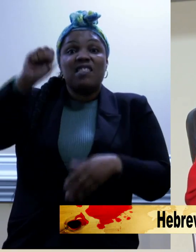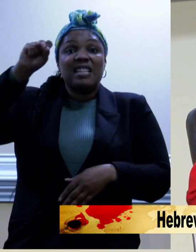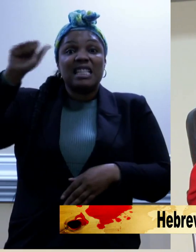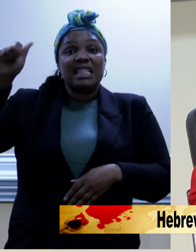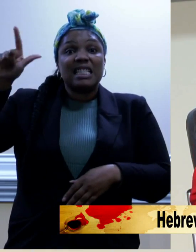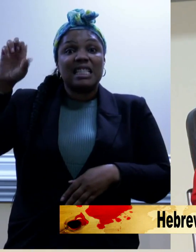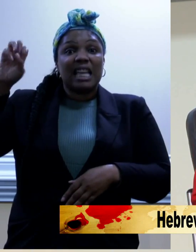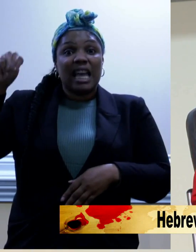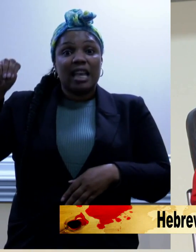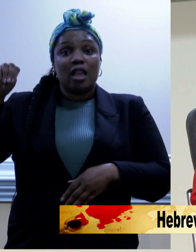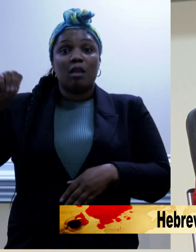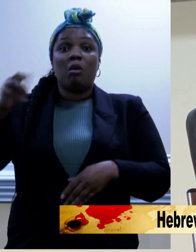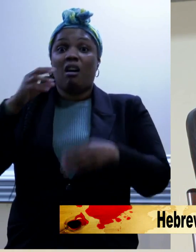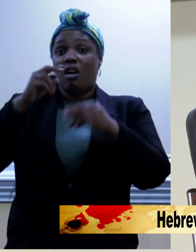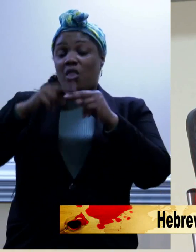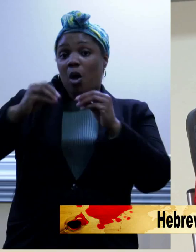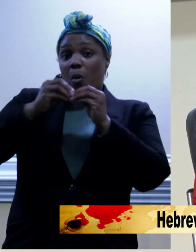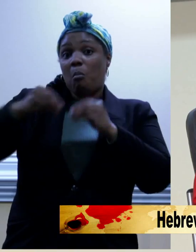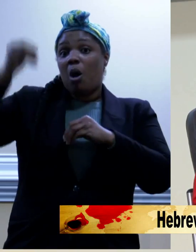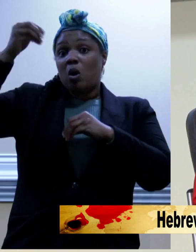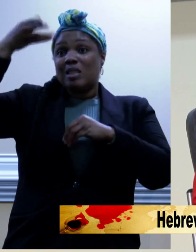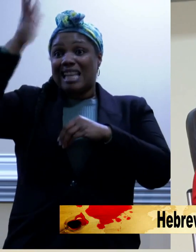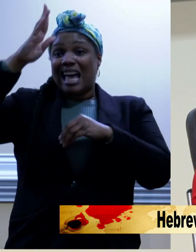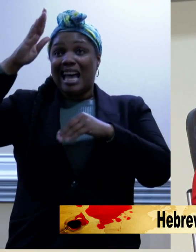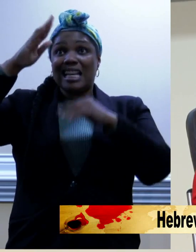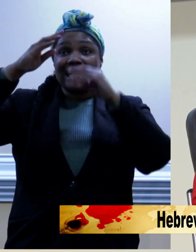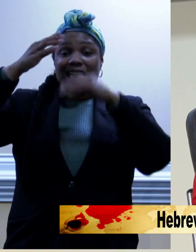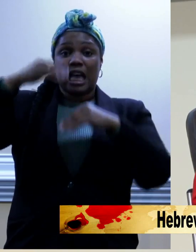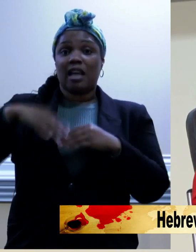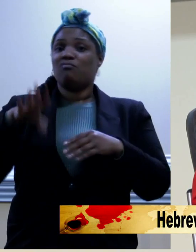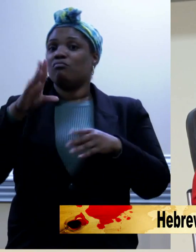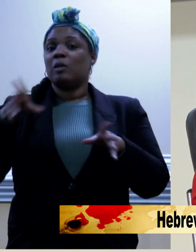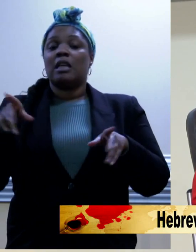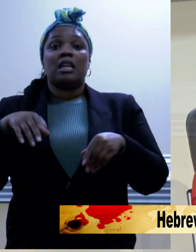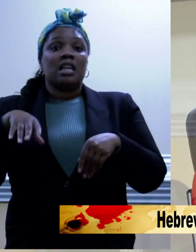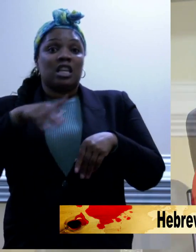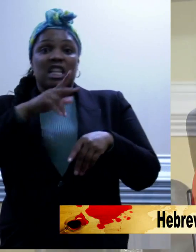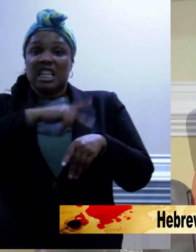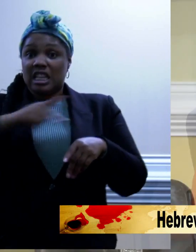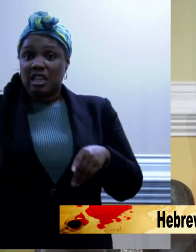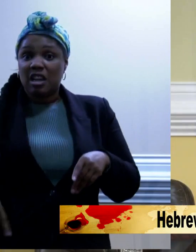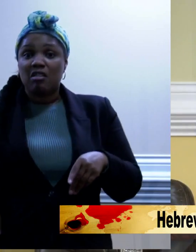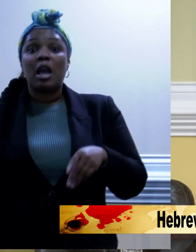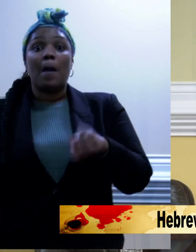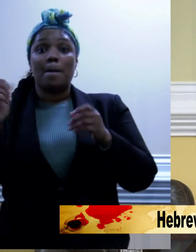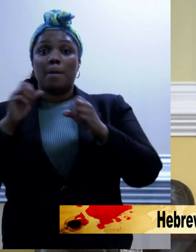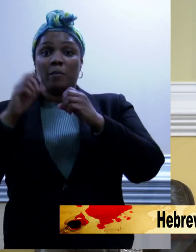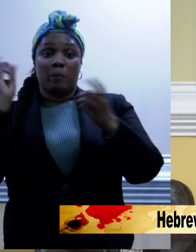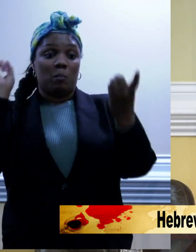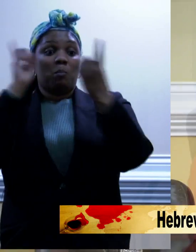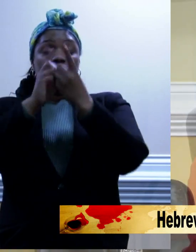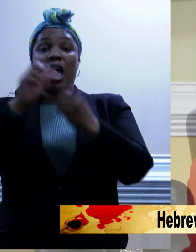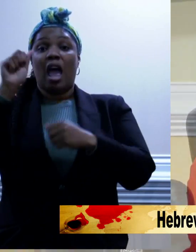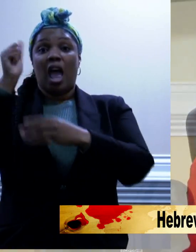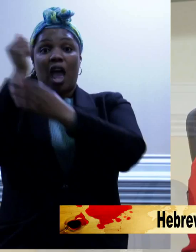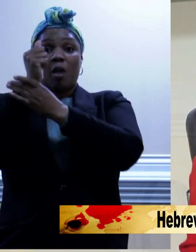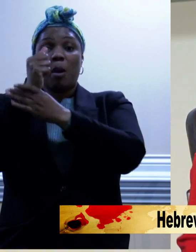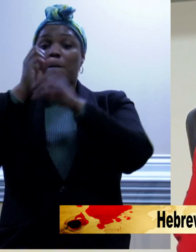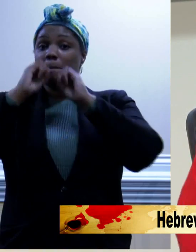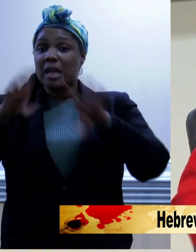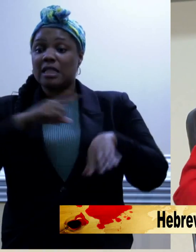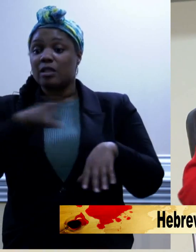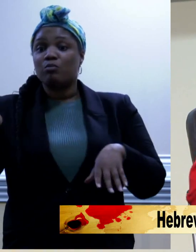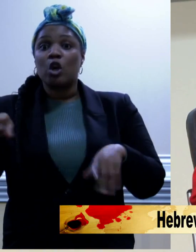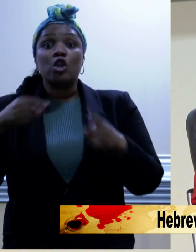returning from the slaughter of the kings and blessed him. So we know we're talking about the same thing. Same one. Same person, don't we? Go ahead. To whom also